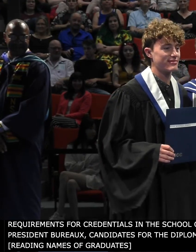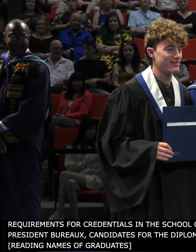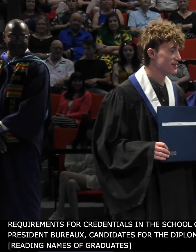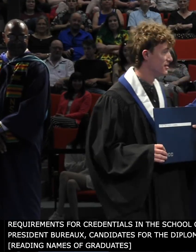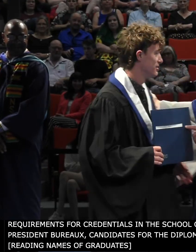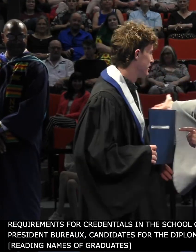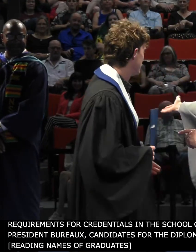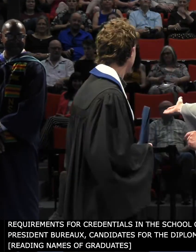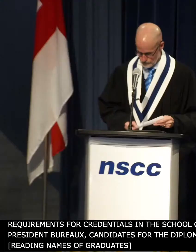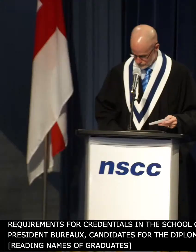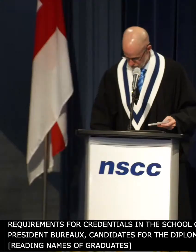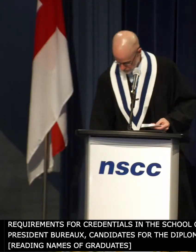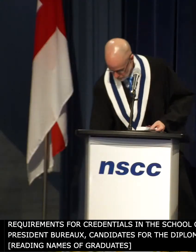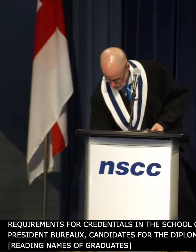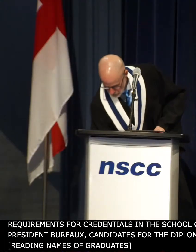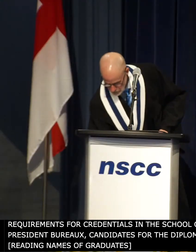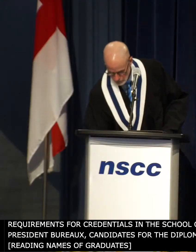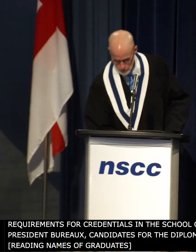Zach Walters.